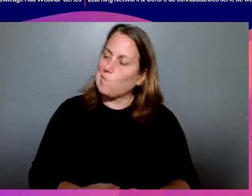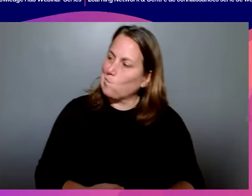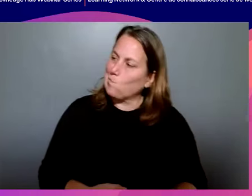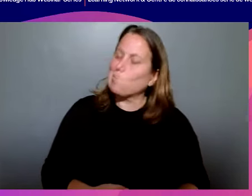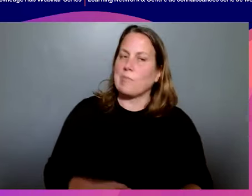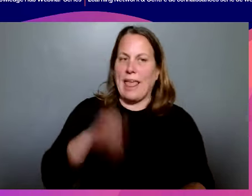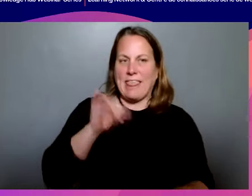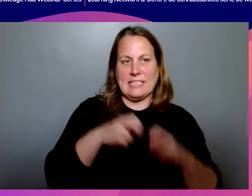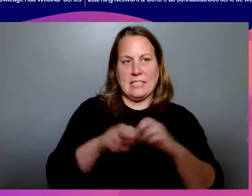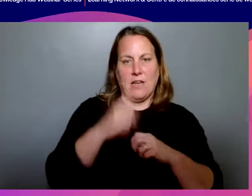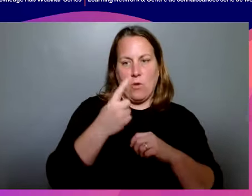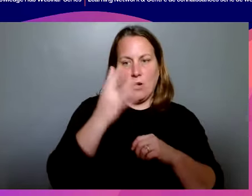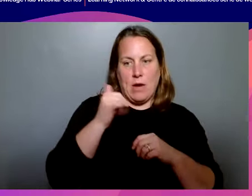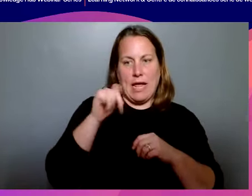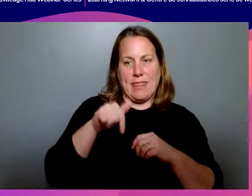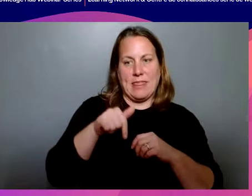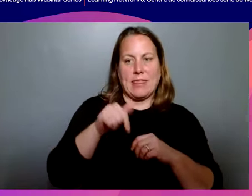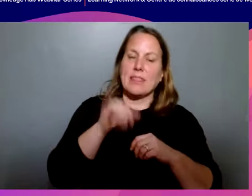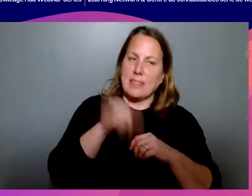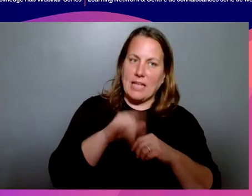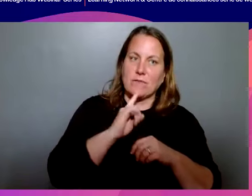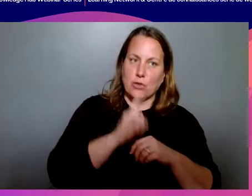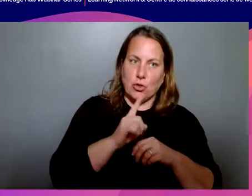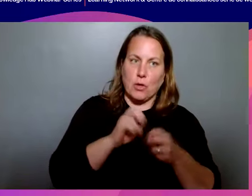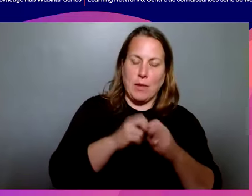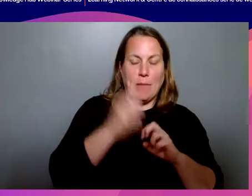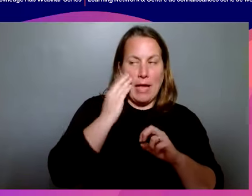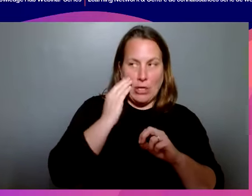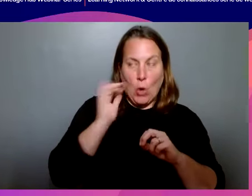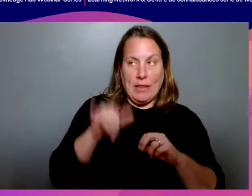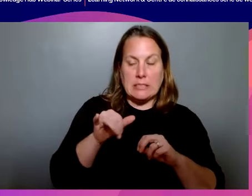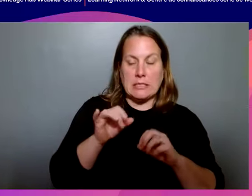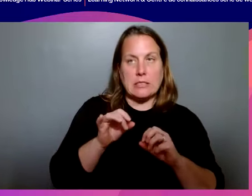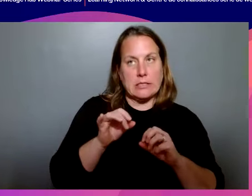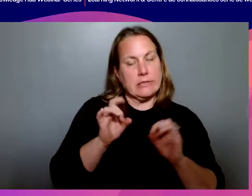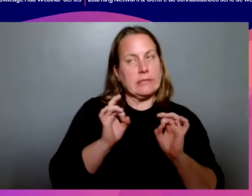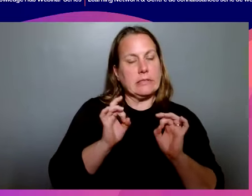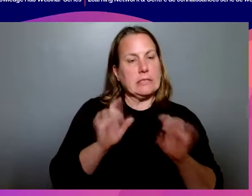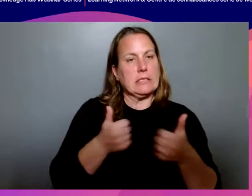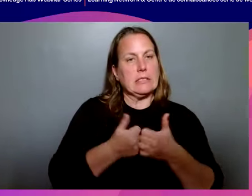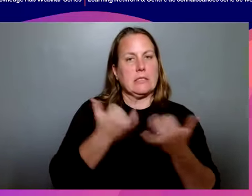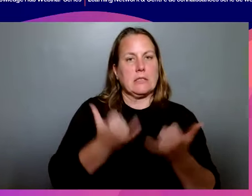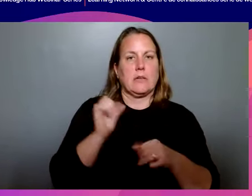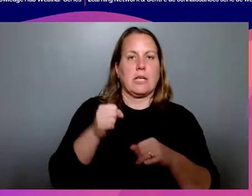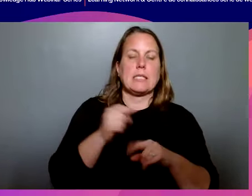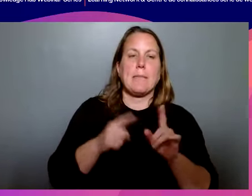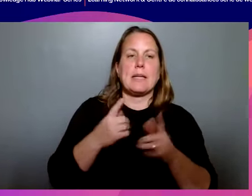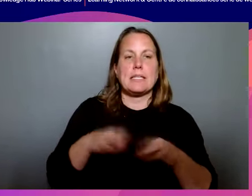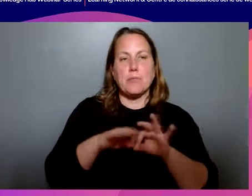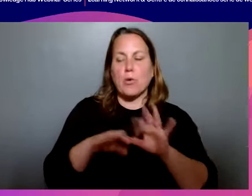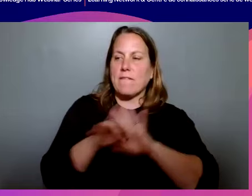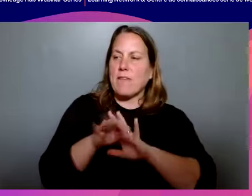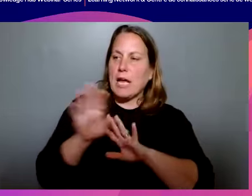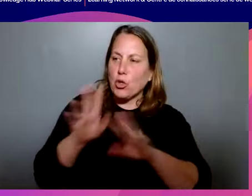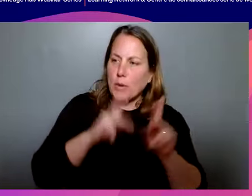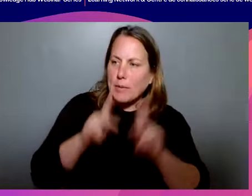That's a really tough one because this is a huge problem. I'm sure this is why you're asking this question. I think it's finding your people, finding